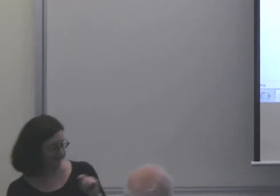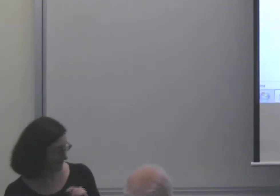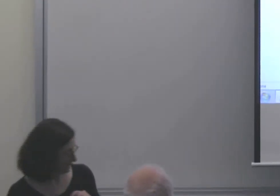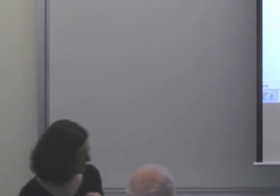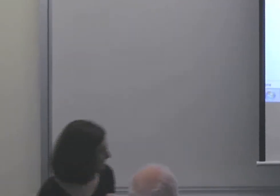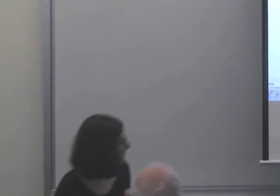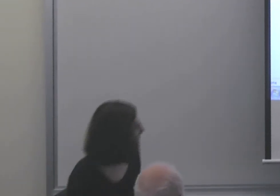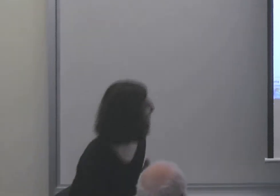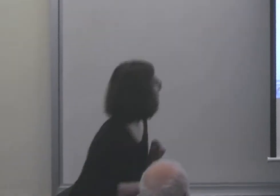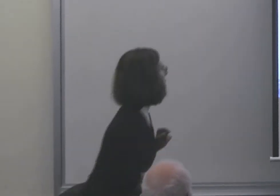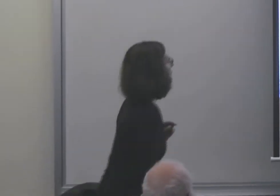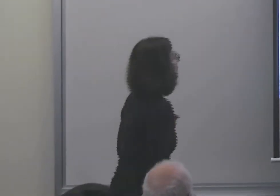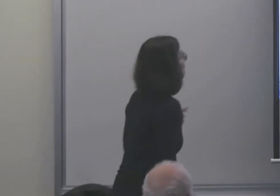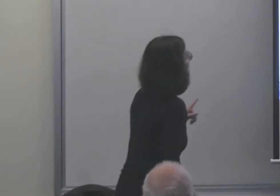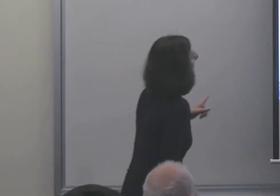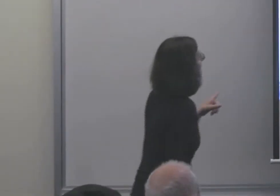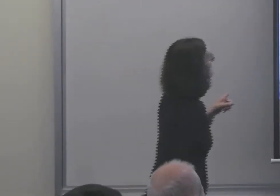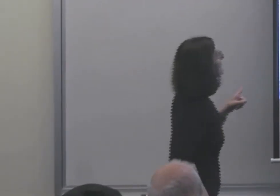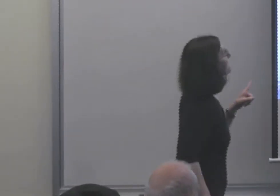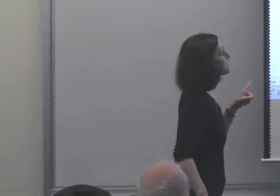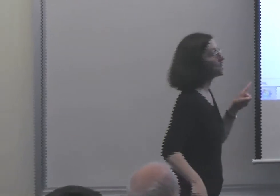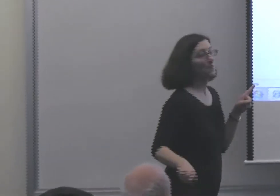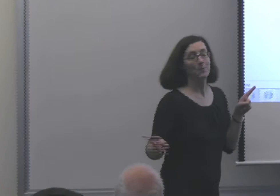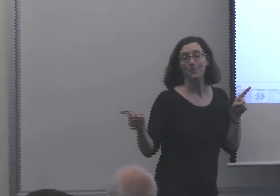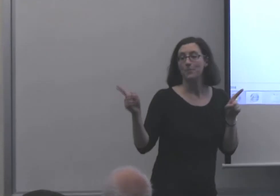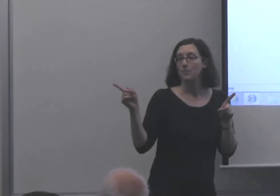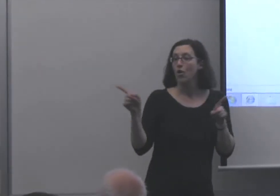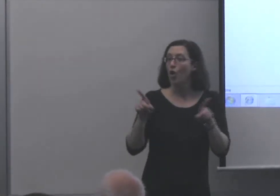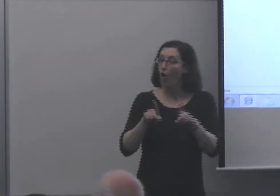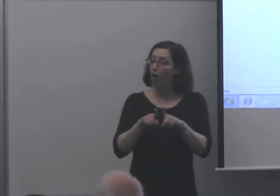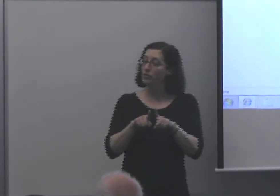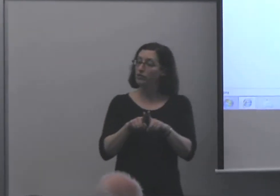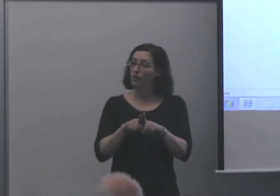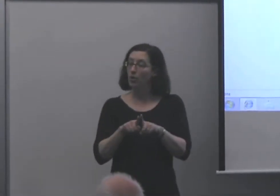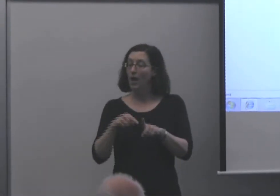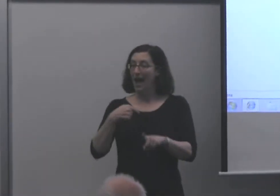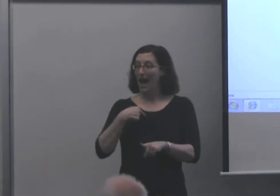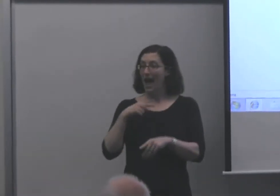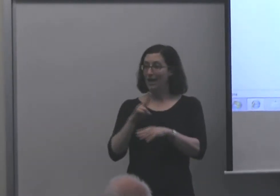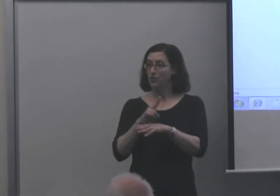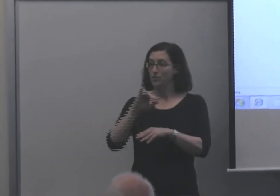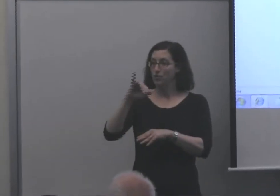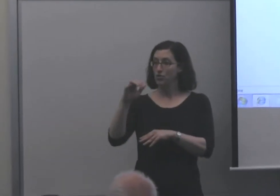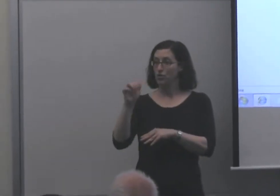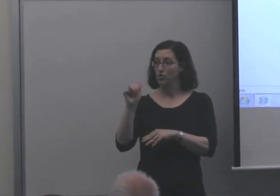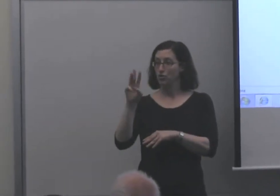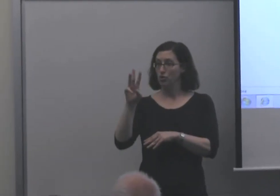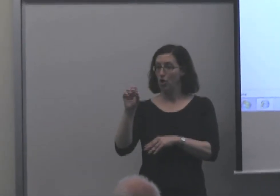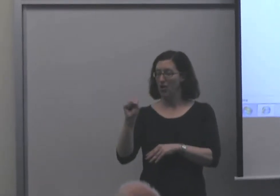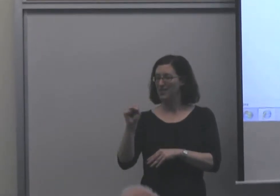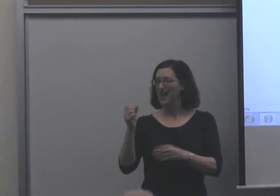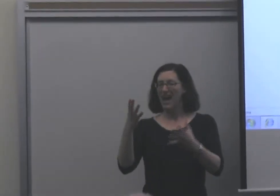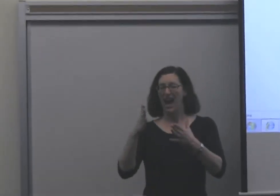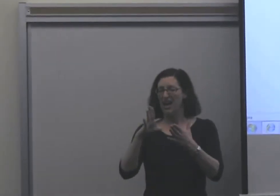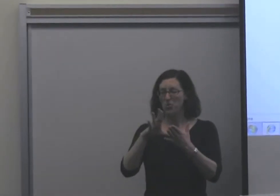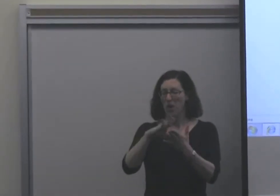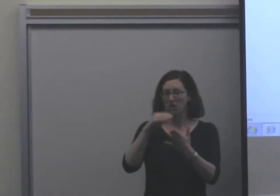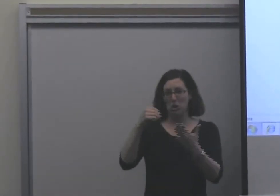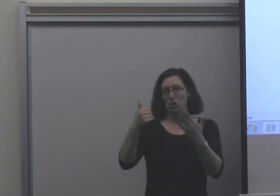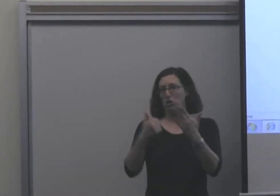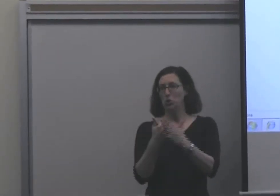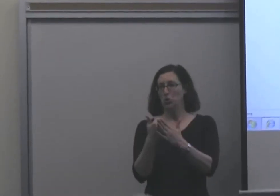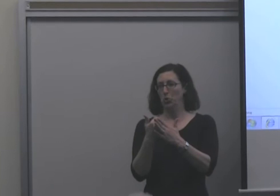And just to kind of add on to that, I'm a JAWS user. I don't want to learn a different screen reader right